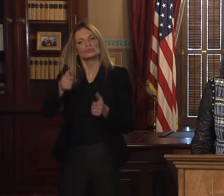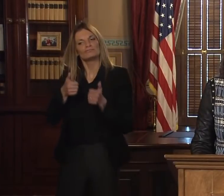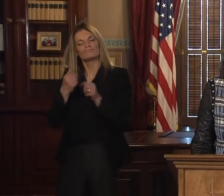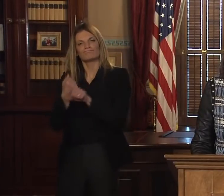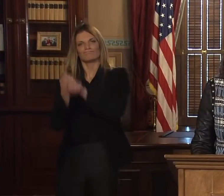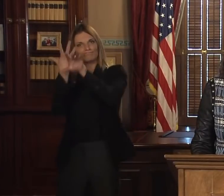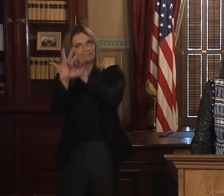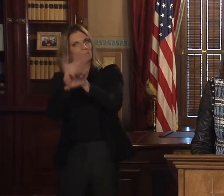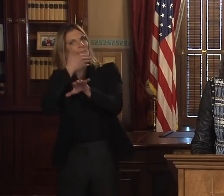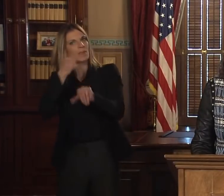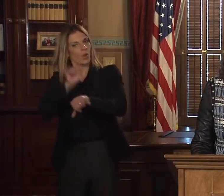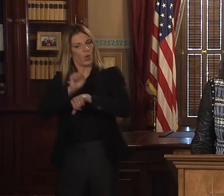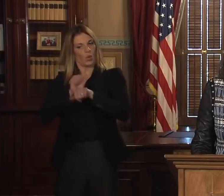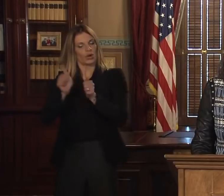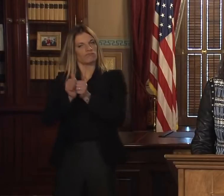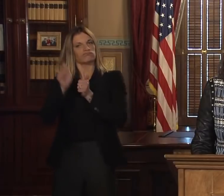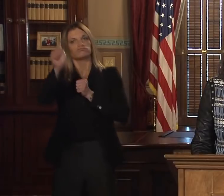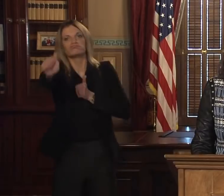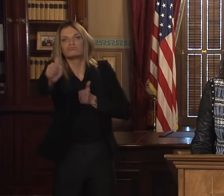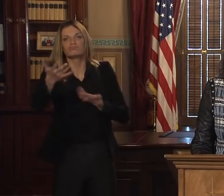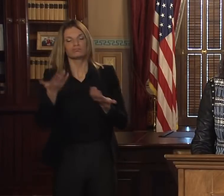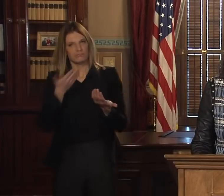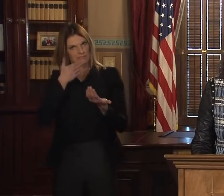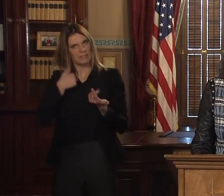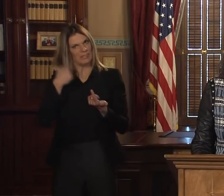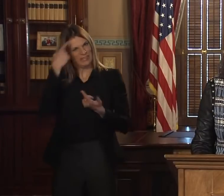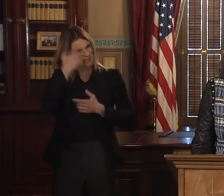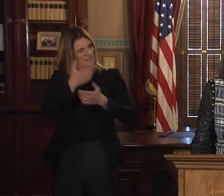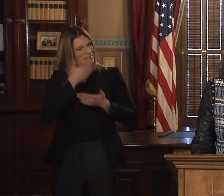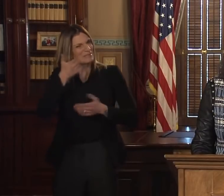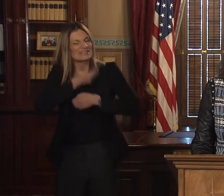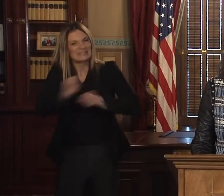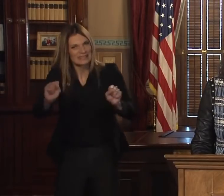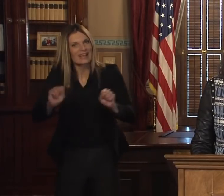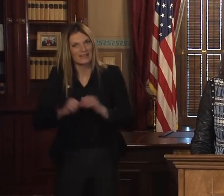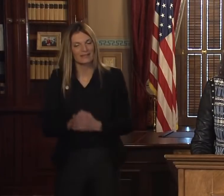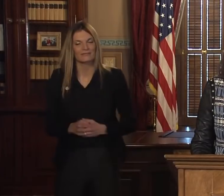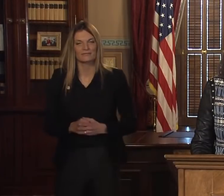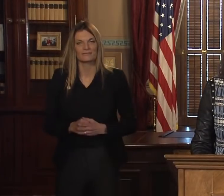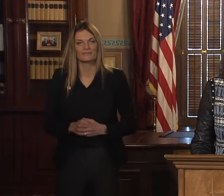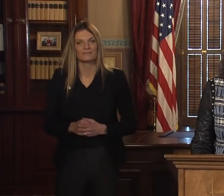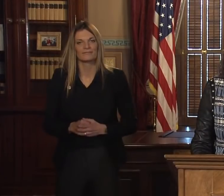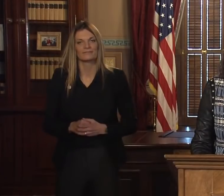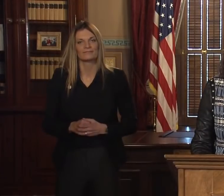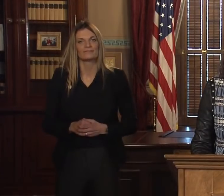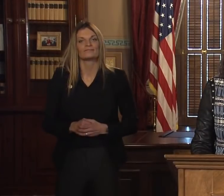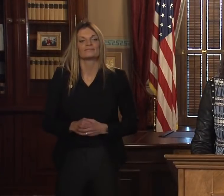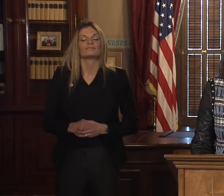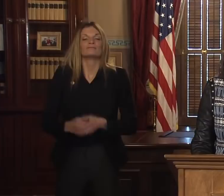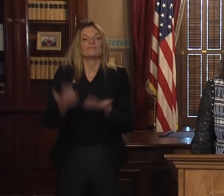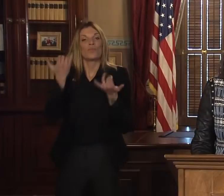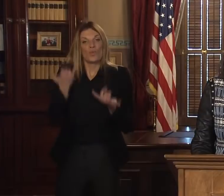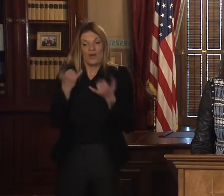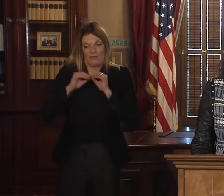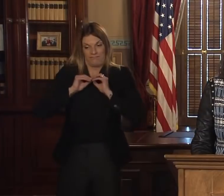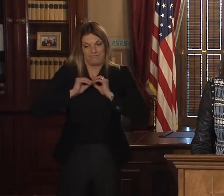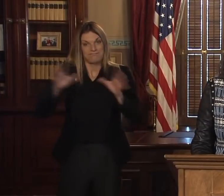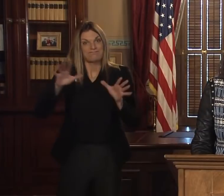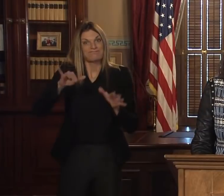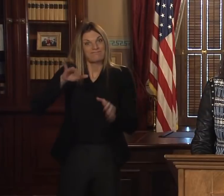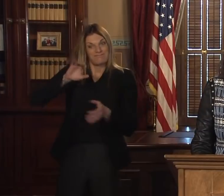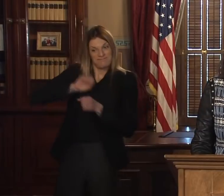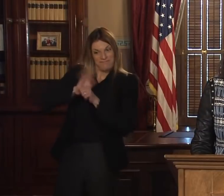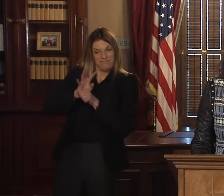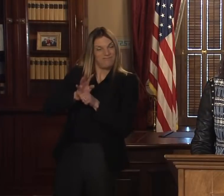we're strengthening those efforts to protect more Michiganders under the law. In an effort to prevent the spread of COVID-19 and